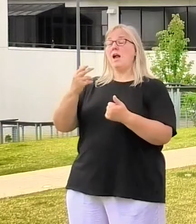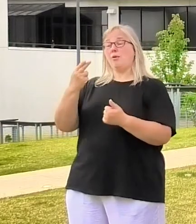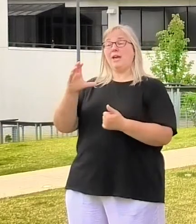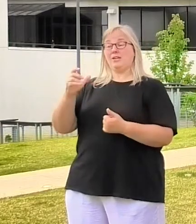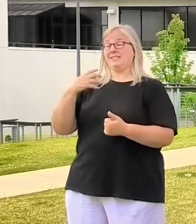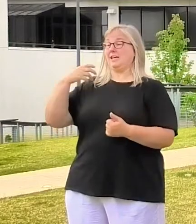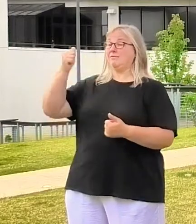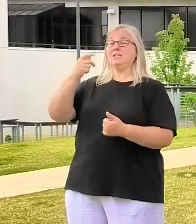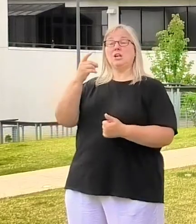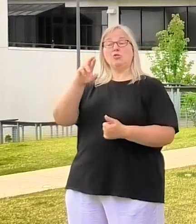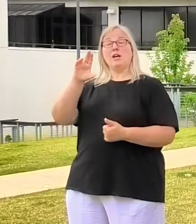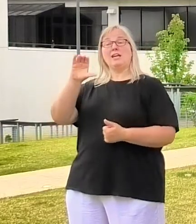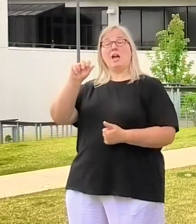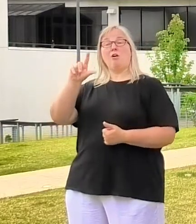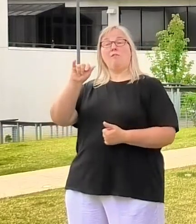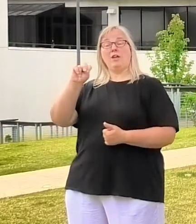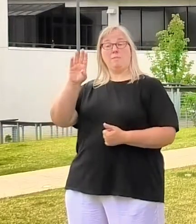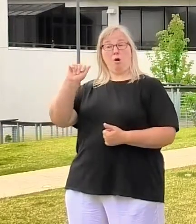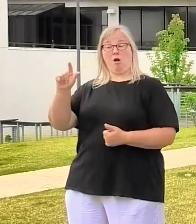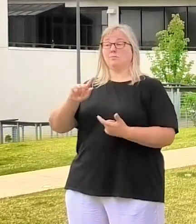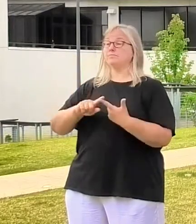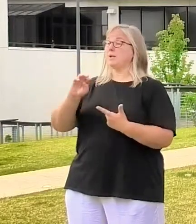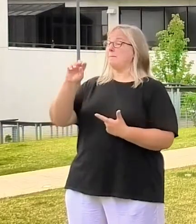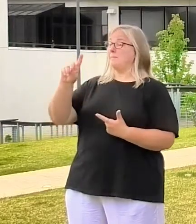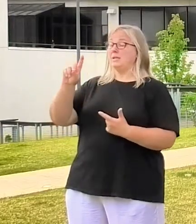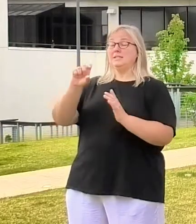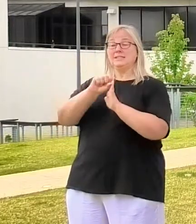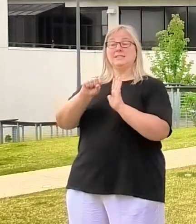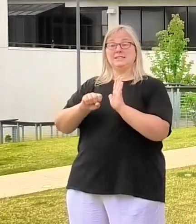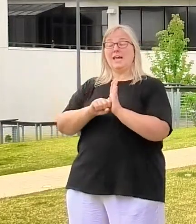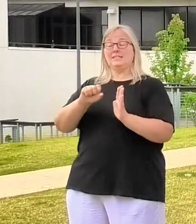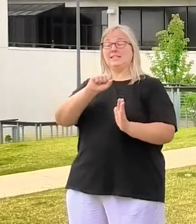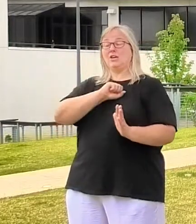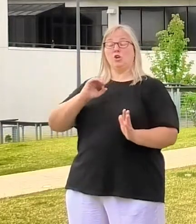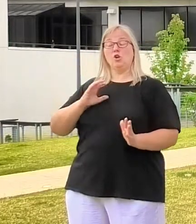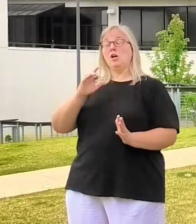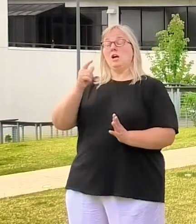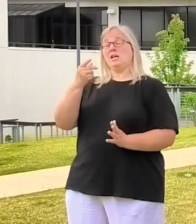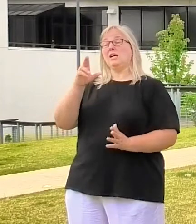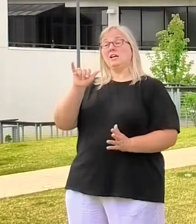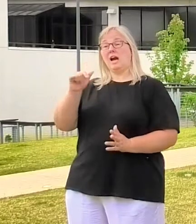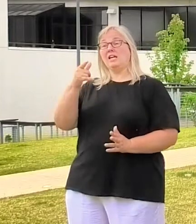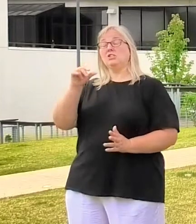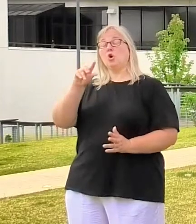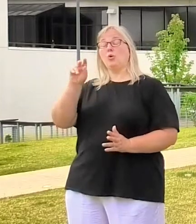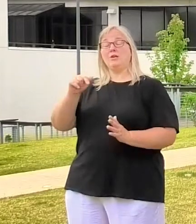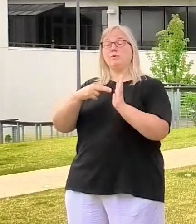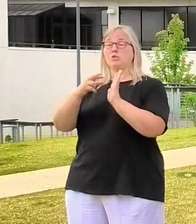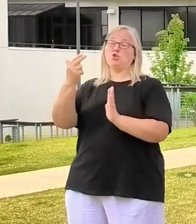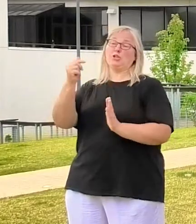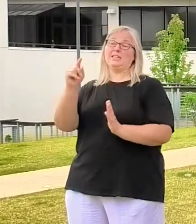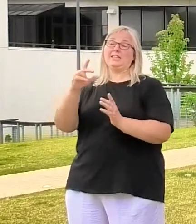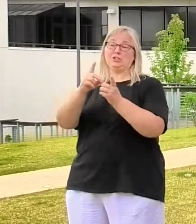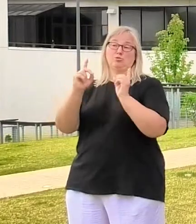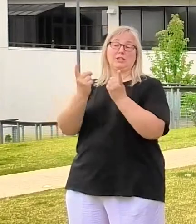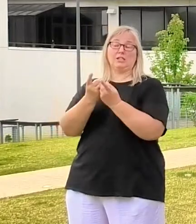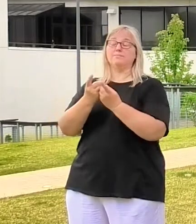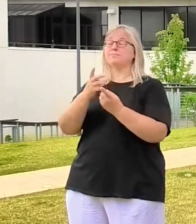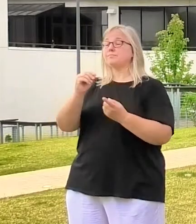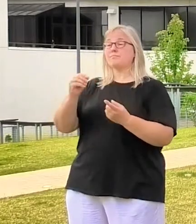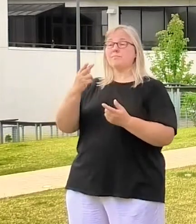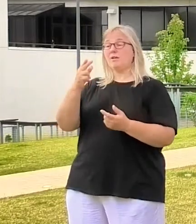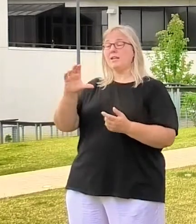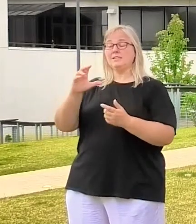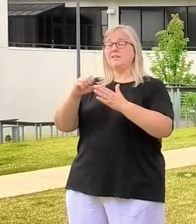Executive Dr. Calvin Ball, Maryland State Senator Guy Gazzone, representing the 13th District, Howard County Veterans Foundation